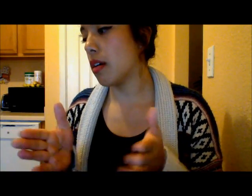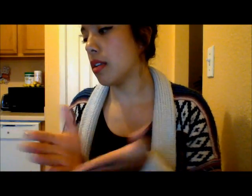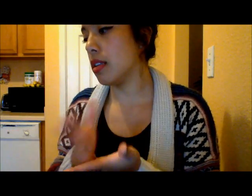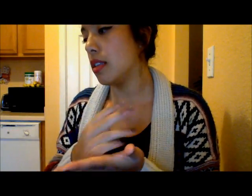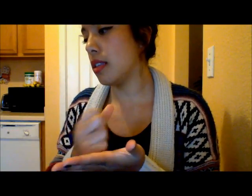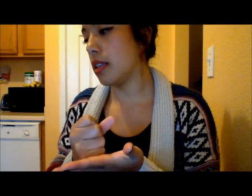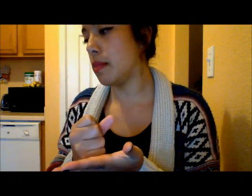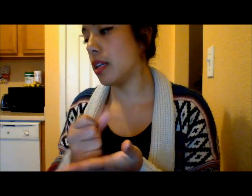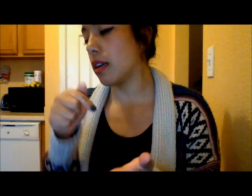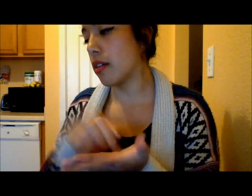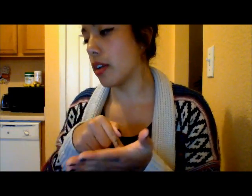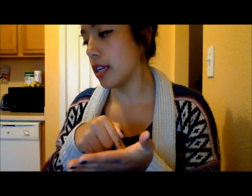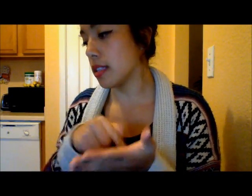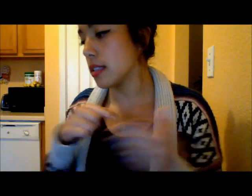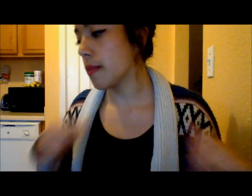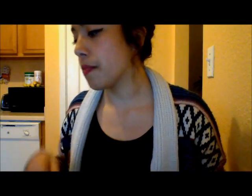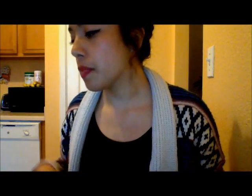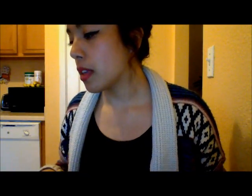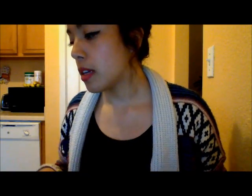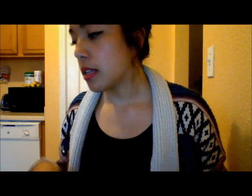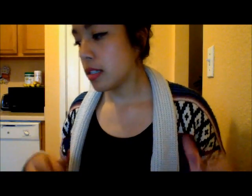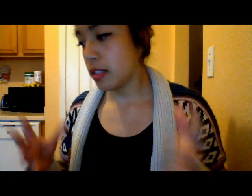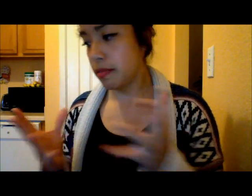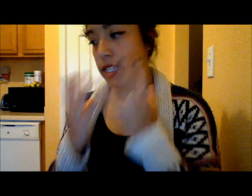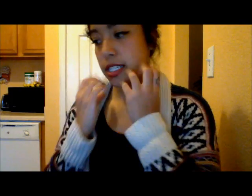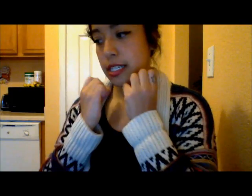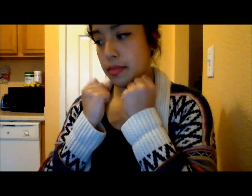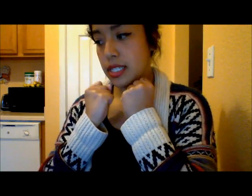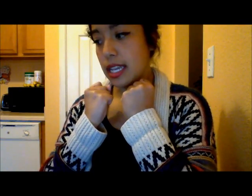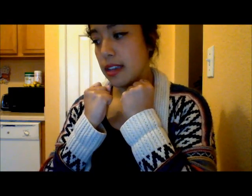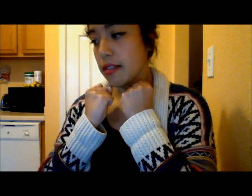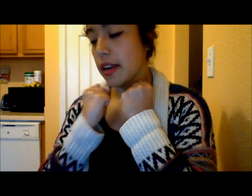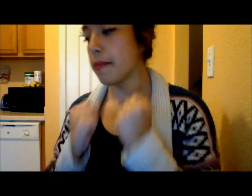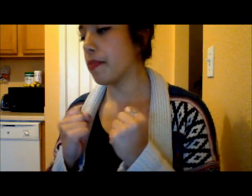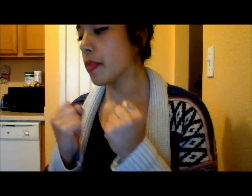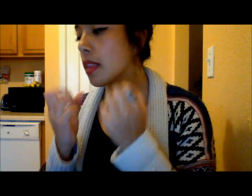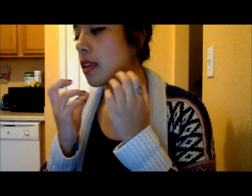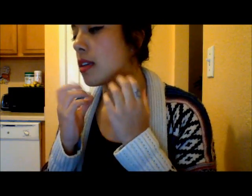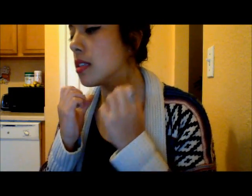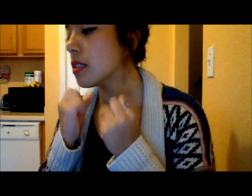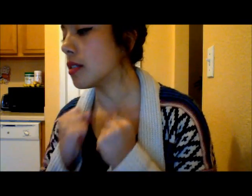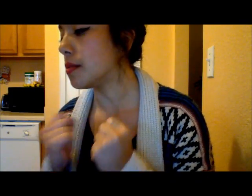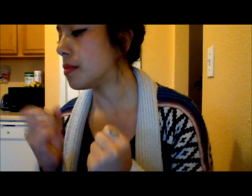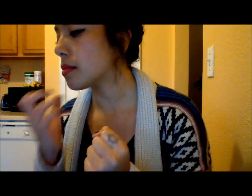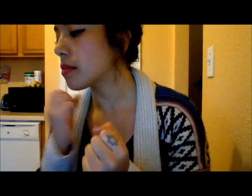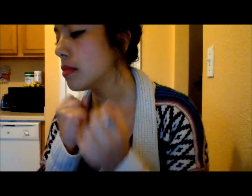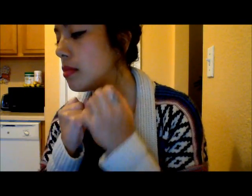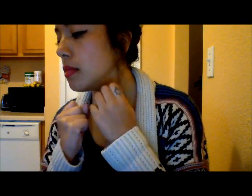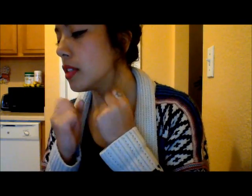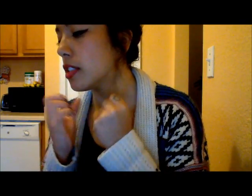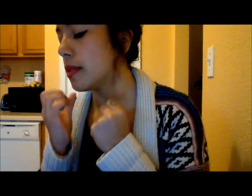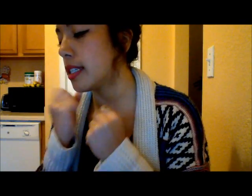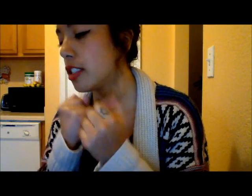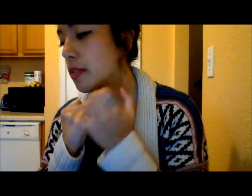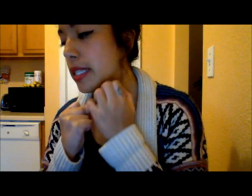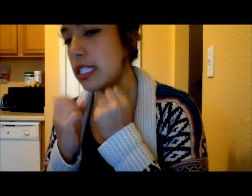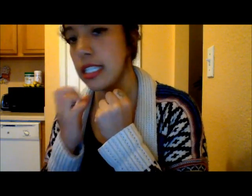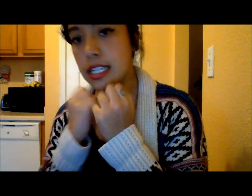Small limited earnings. To be a cheapskate, right? So to be stingy.